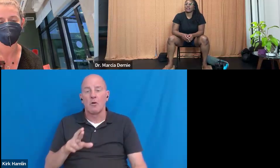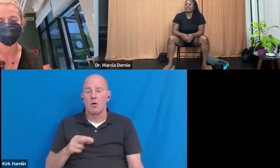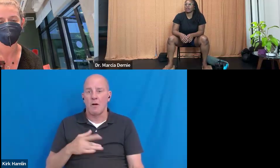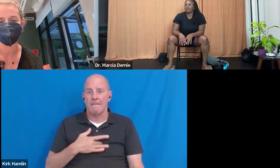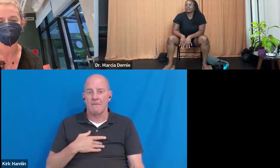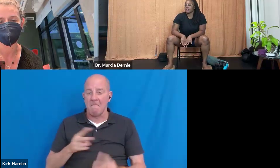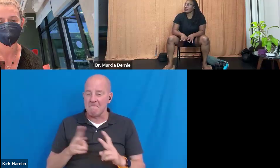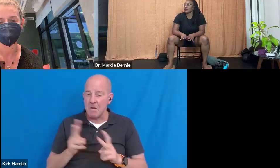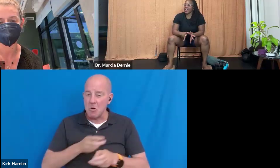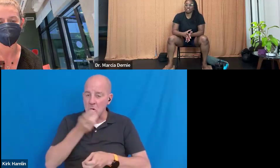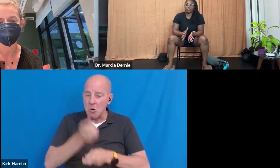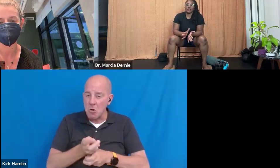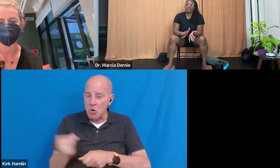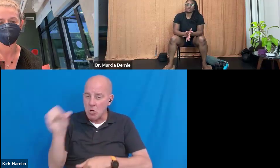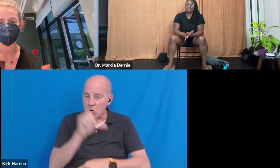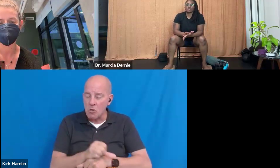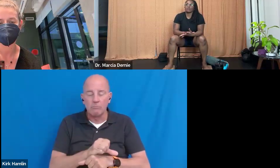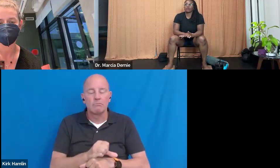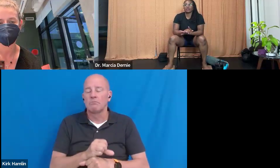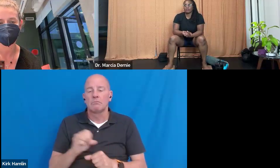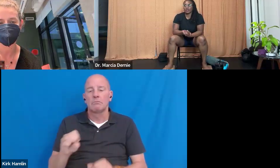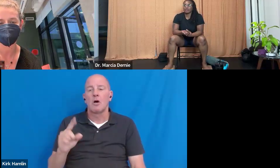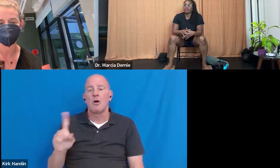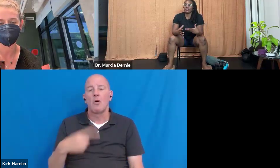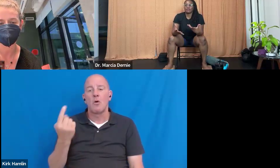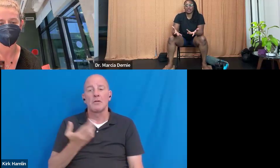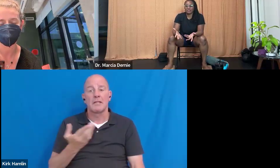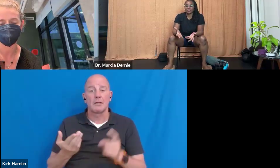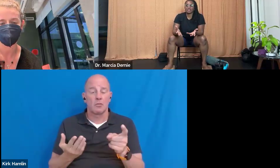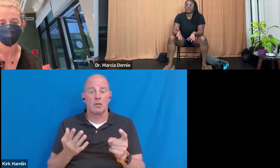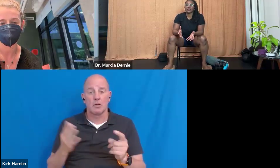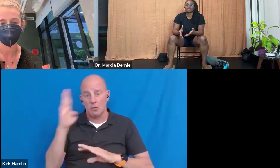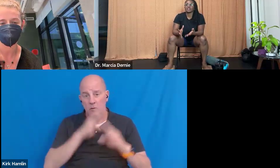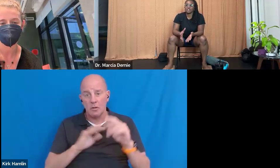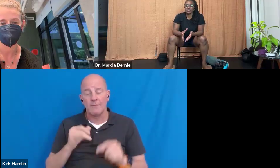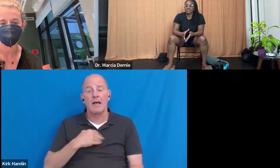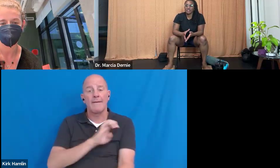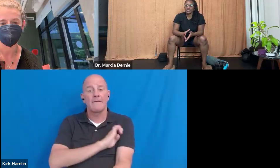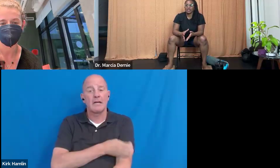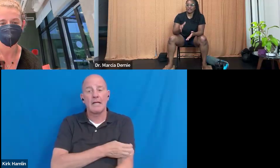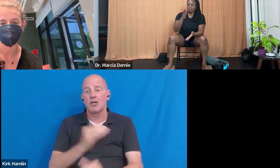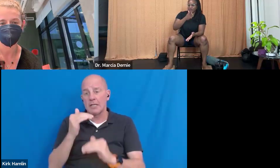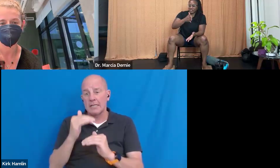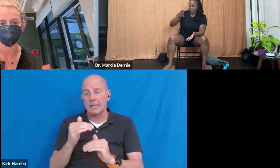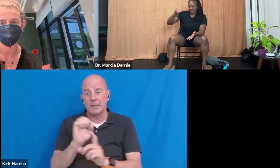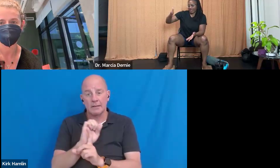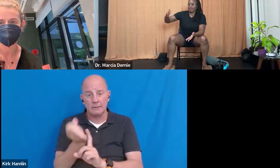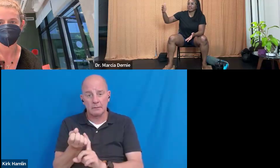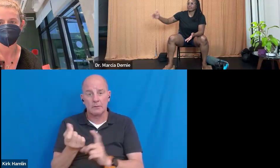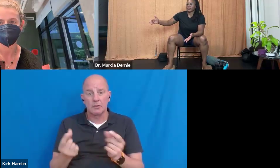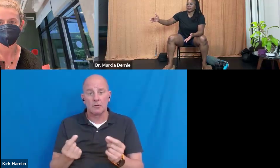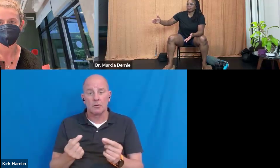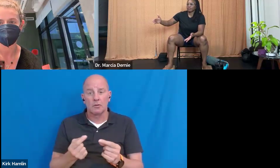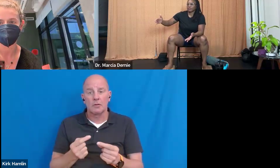intensity. The only thing extra that you should be worrying about if you have an energy limiting condition is budgeting